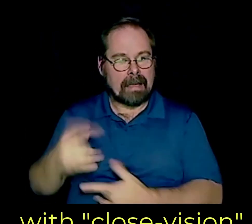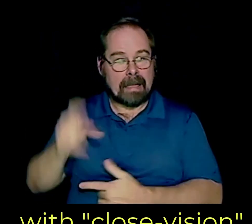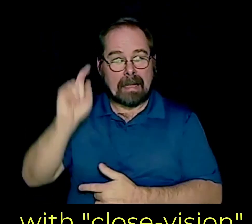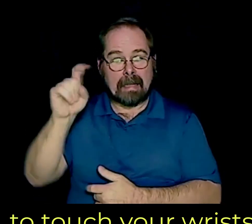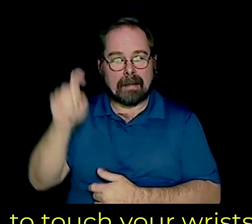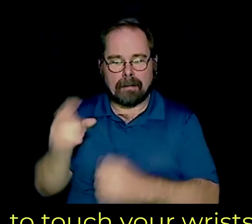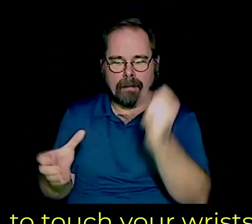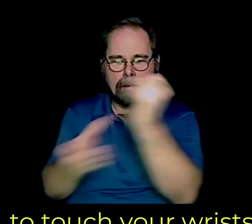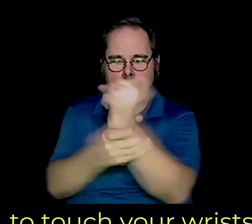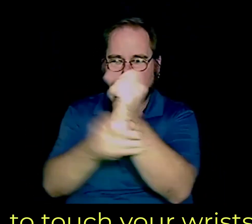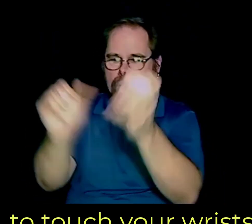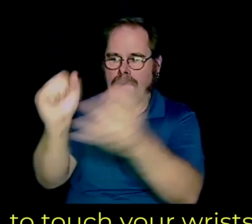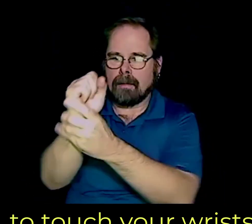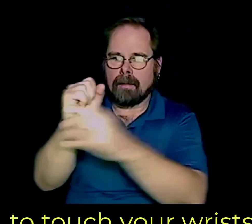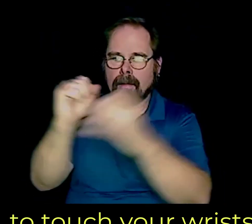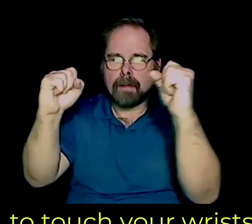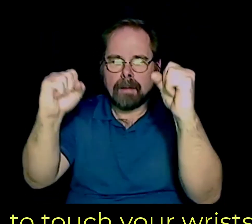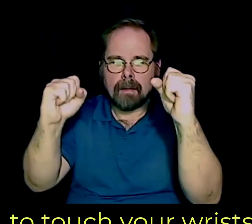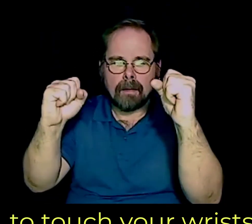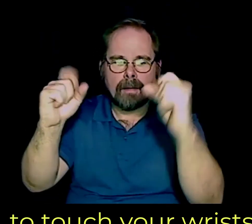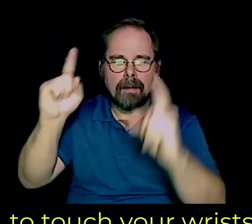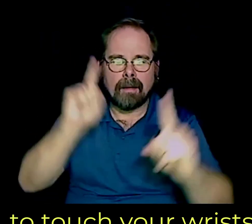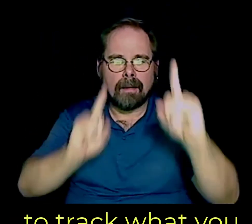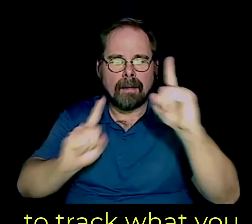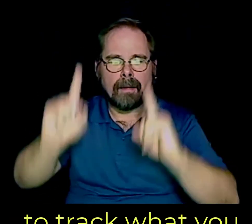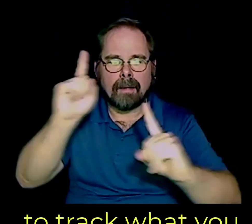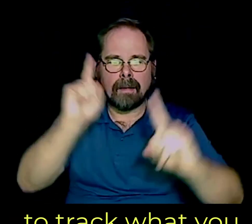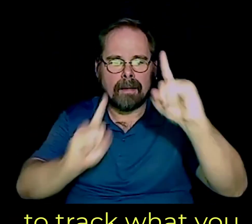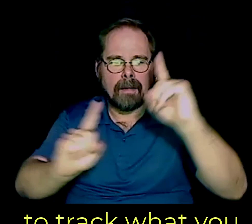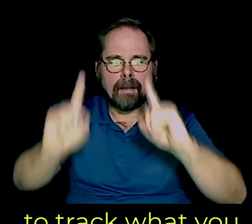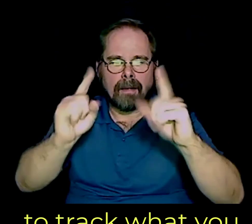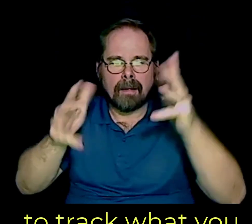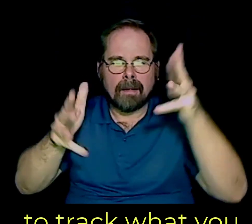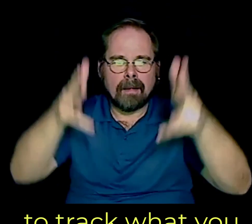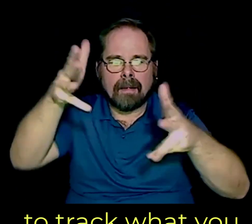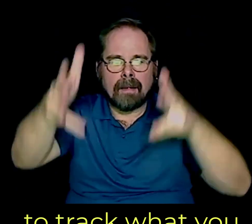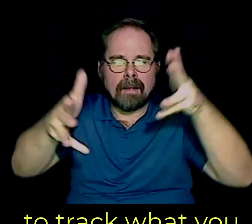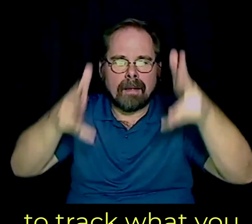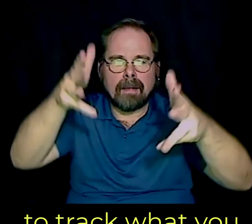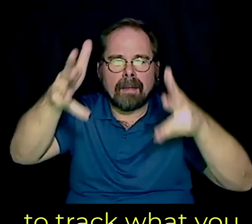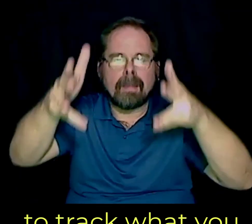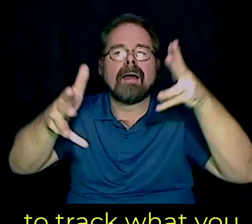touch your wrists to be able to track what you are saying or gesturing.